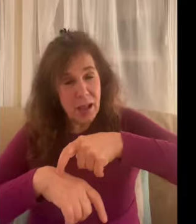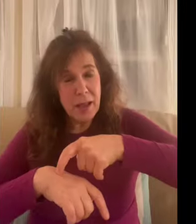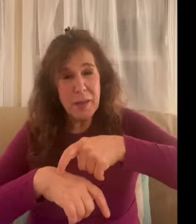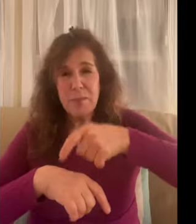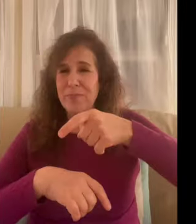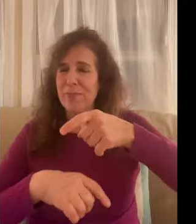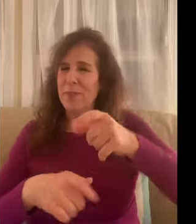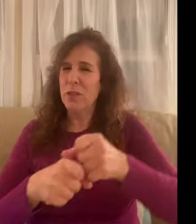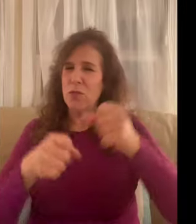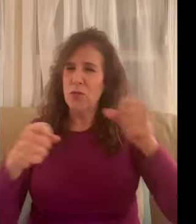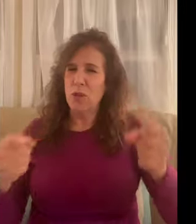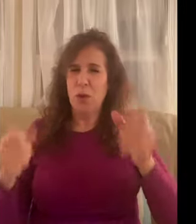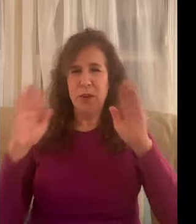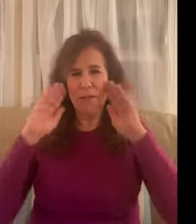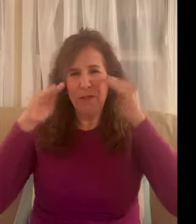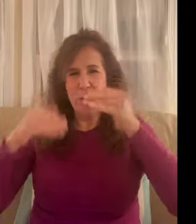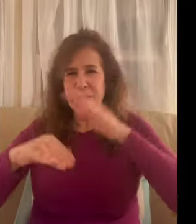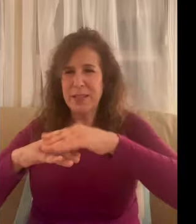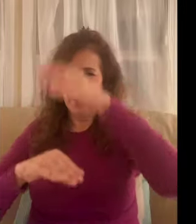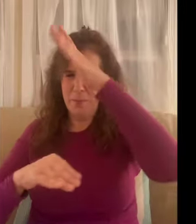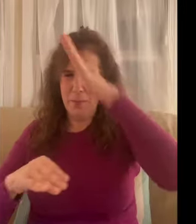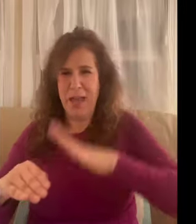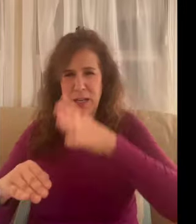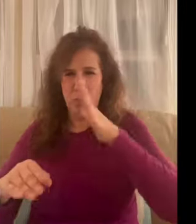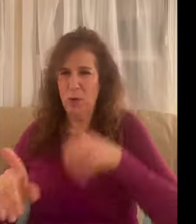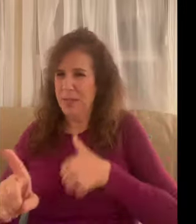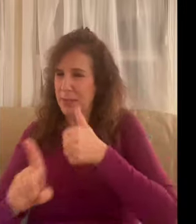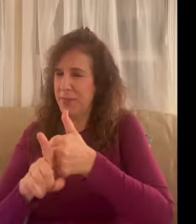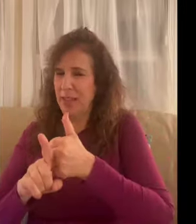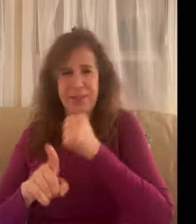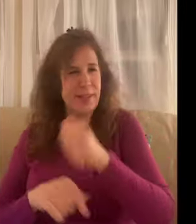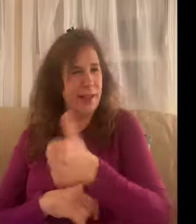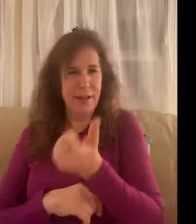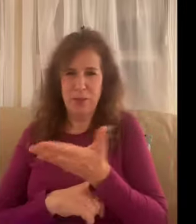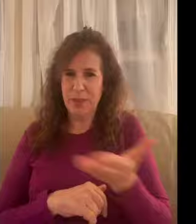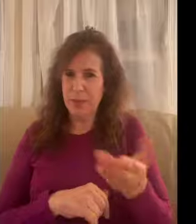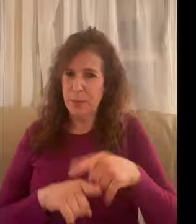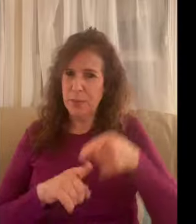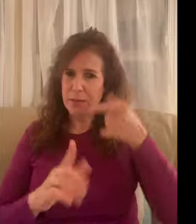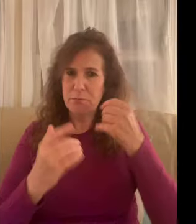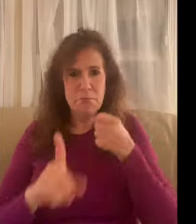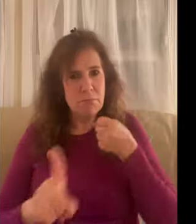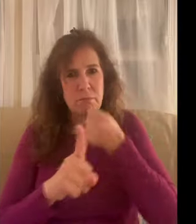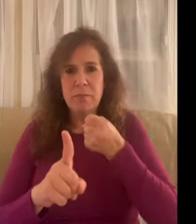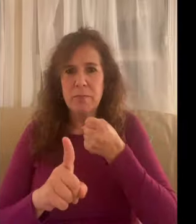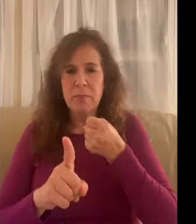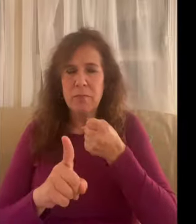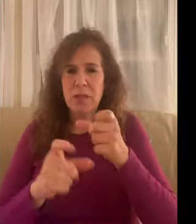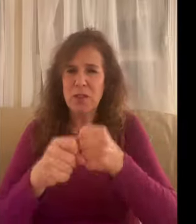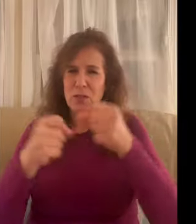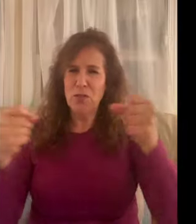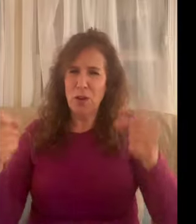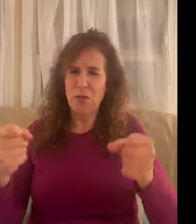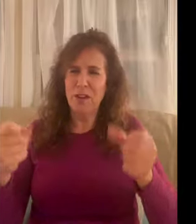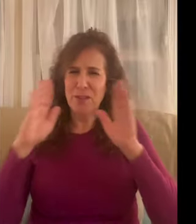But now it's something more general. There's a general term that all flesh. Why doesn't it not keep saying